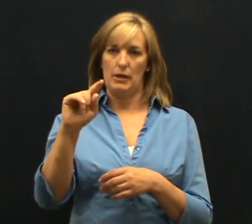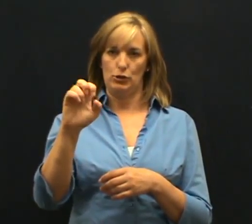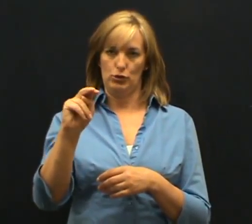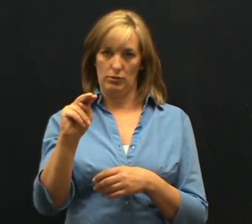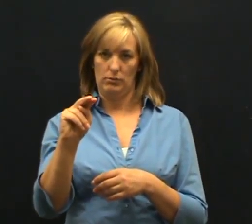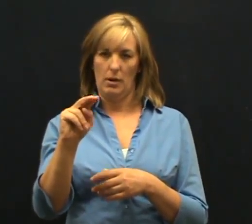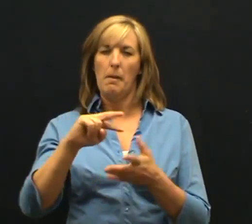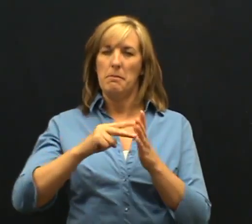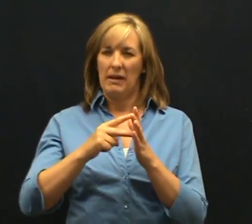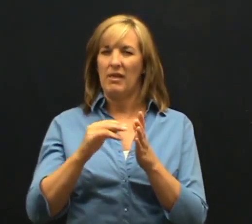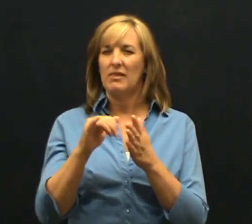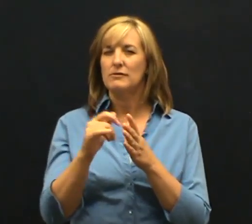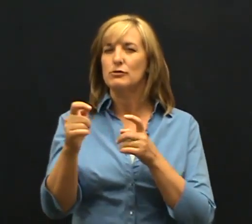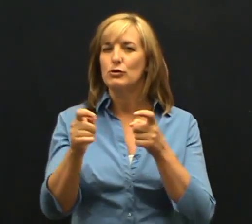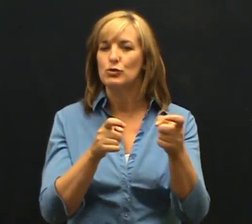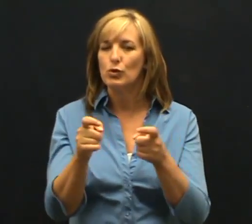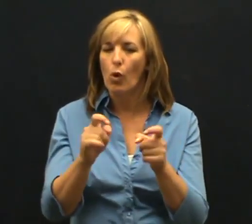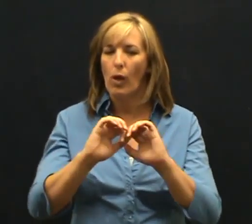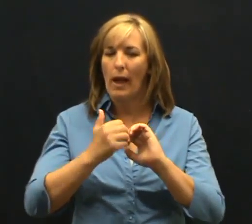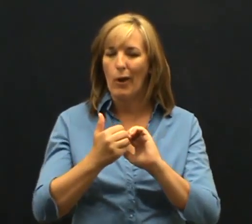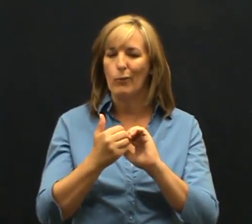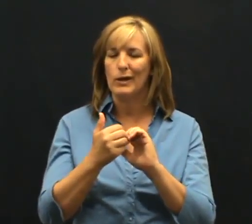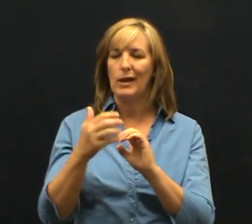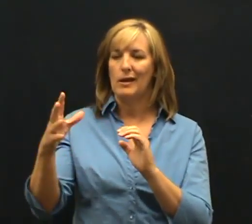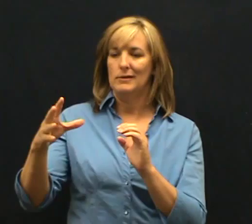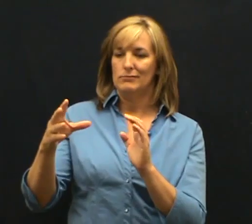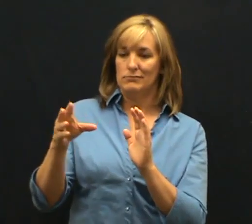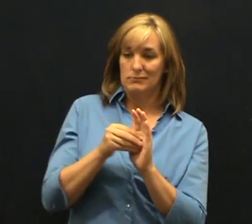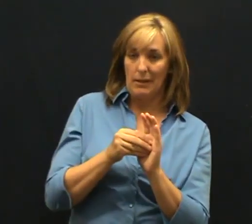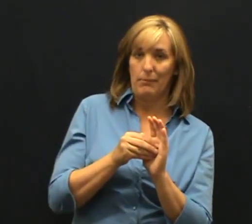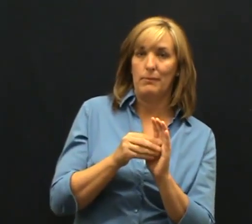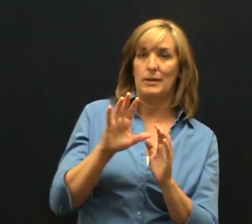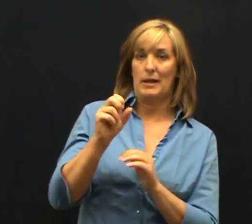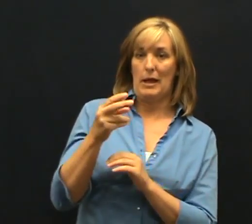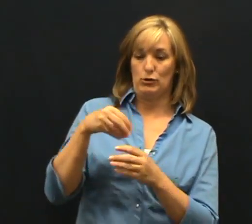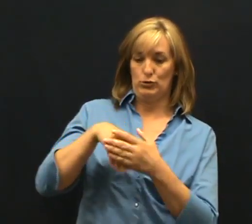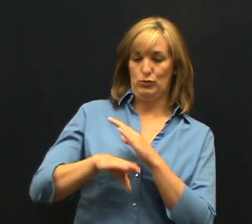we just talked about, where we're taking cash into an organization through sales.